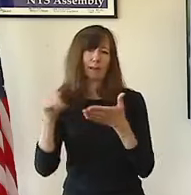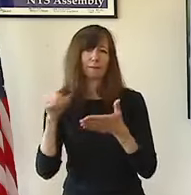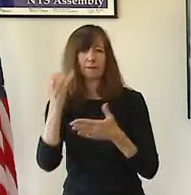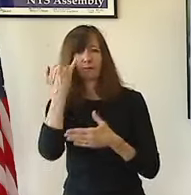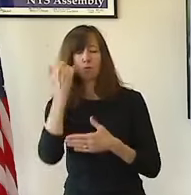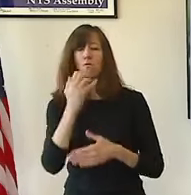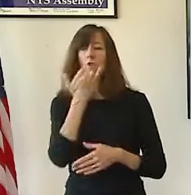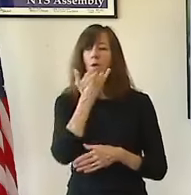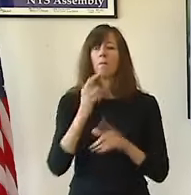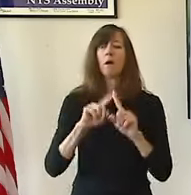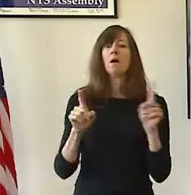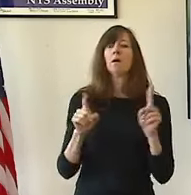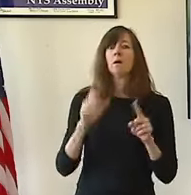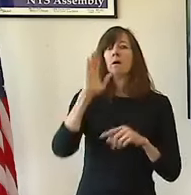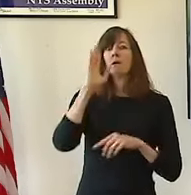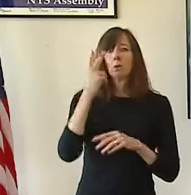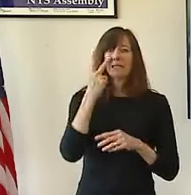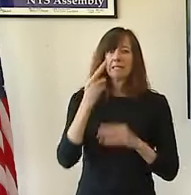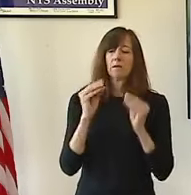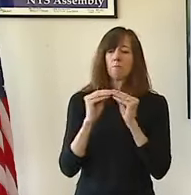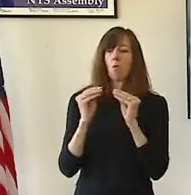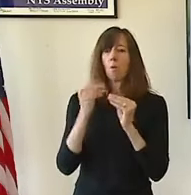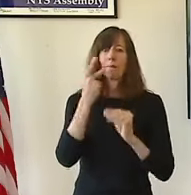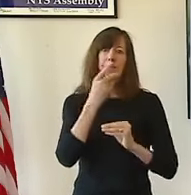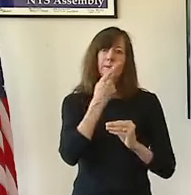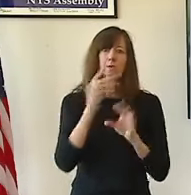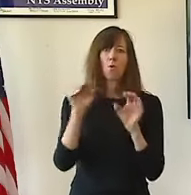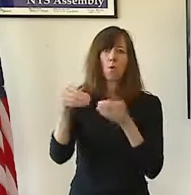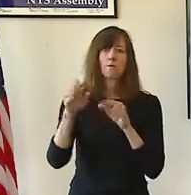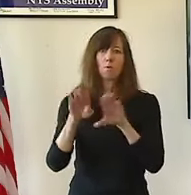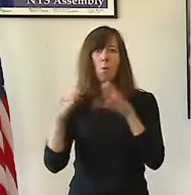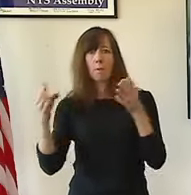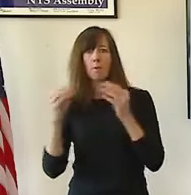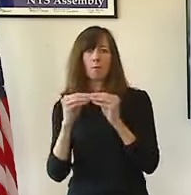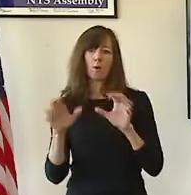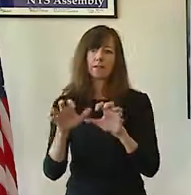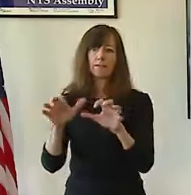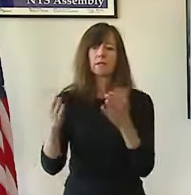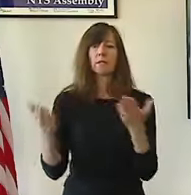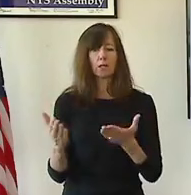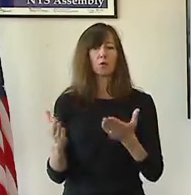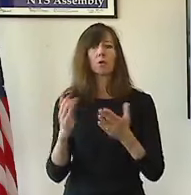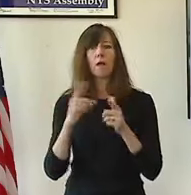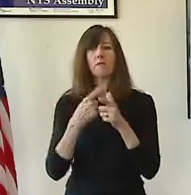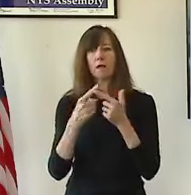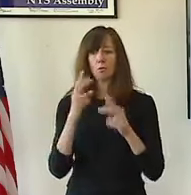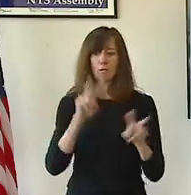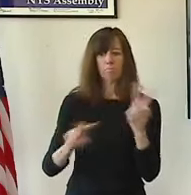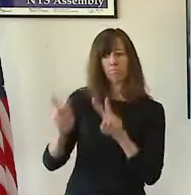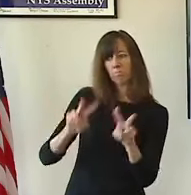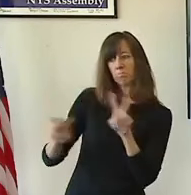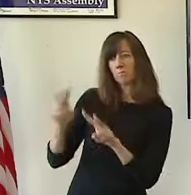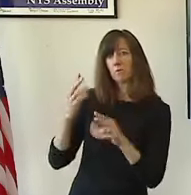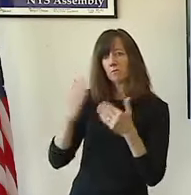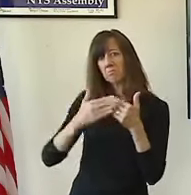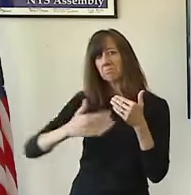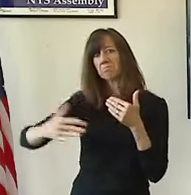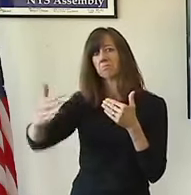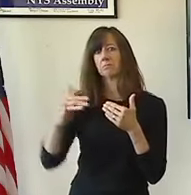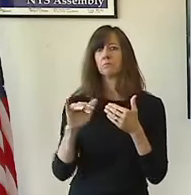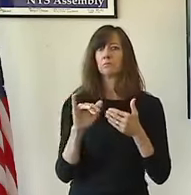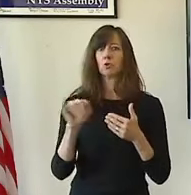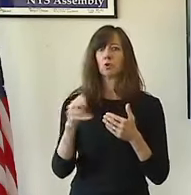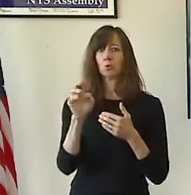at the Poughkeepsie office, and then this phased approach, and we'll continue to monitor from there. If you have other questions, please write in the